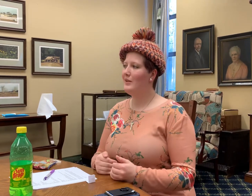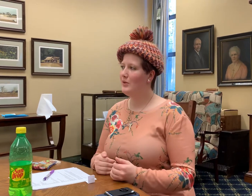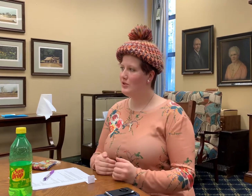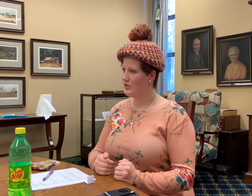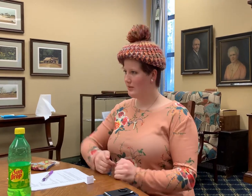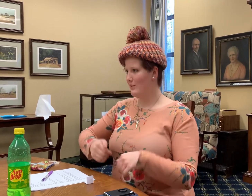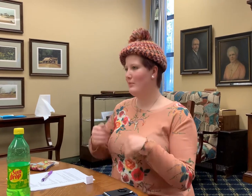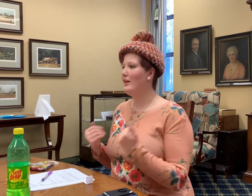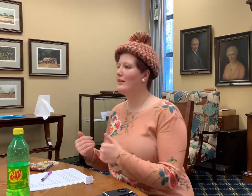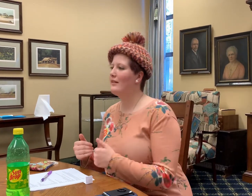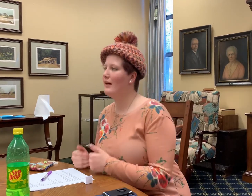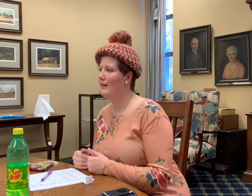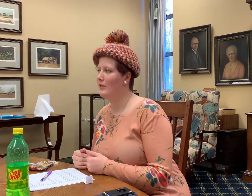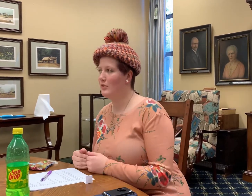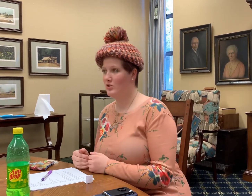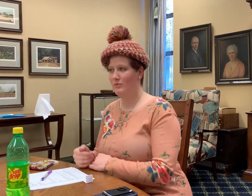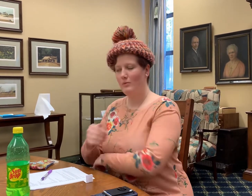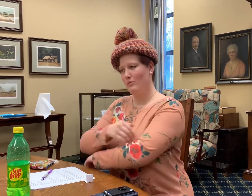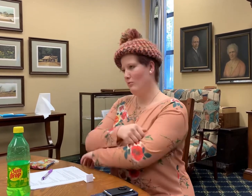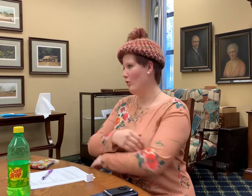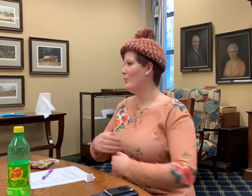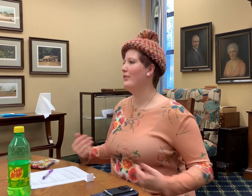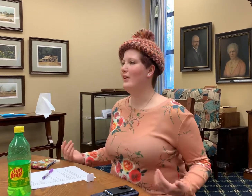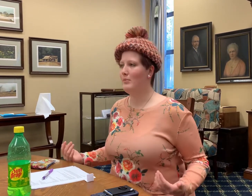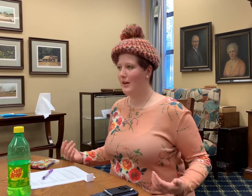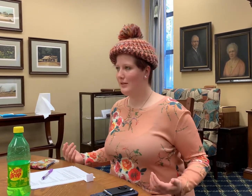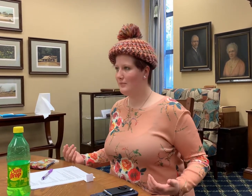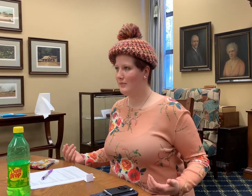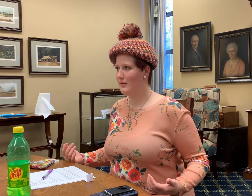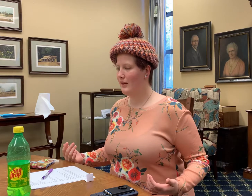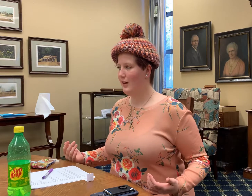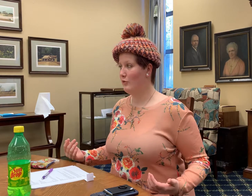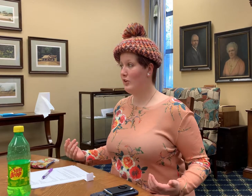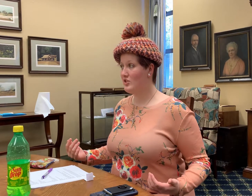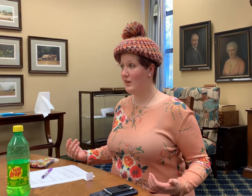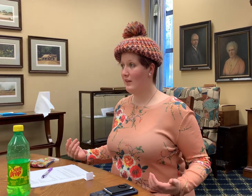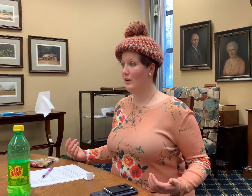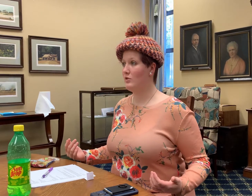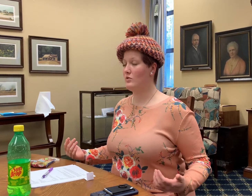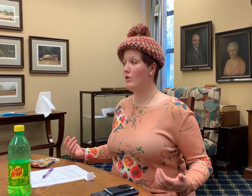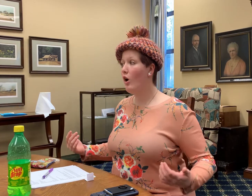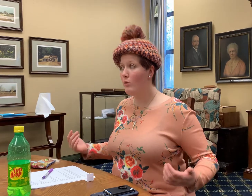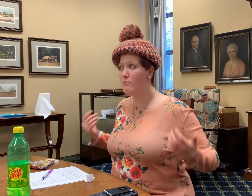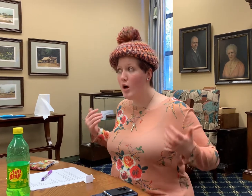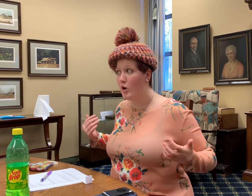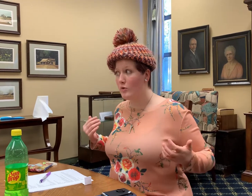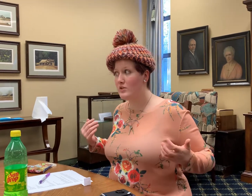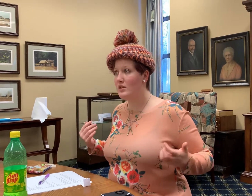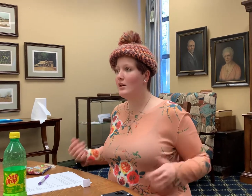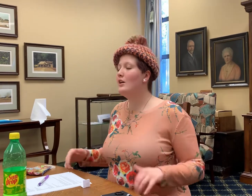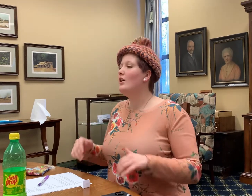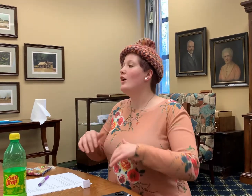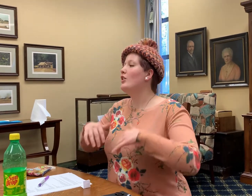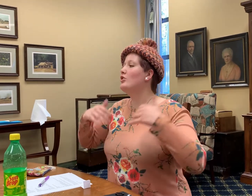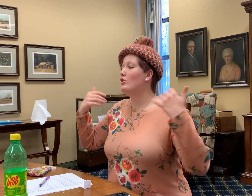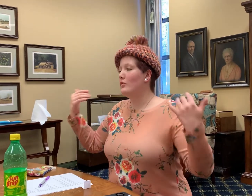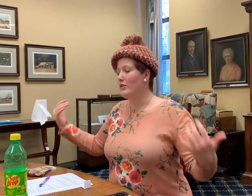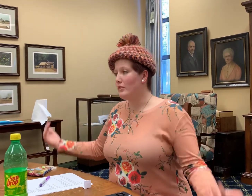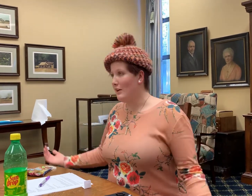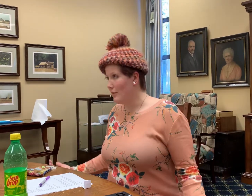Language and American Sign Language were almost the same thing. And French Sign Language was almost a universal deaf